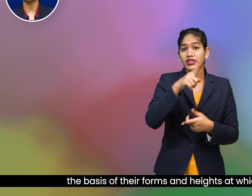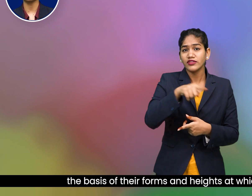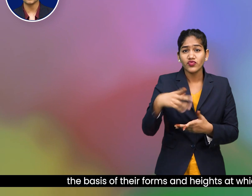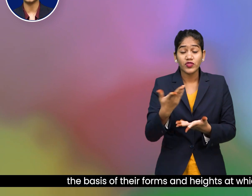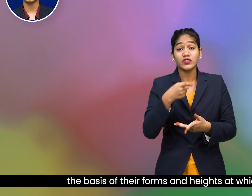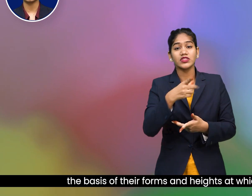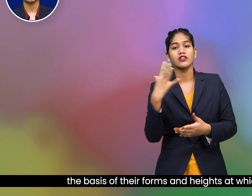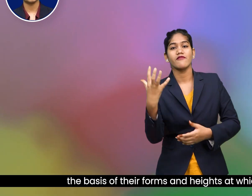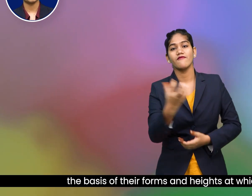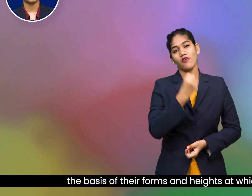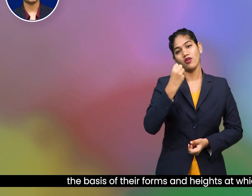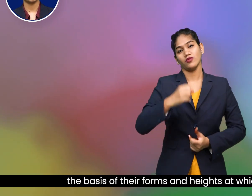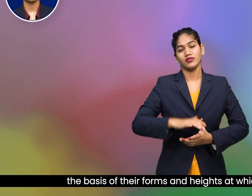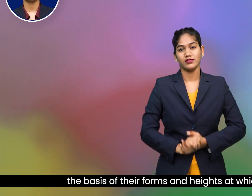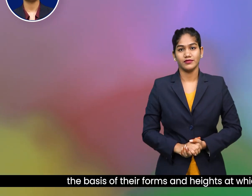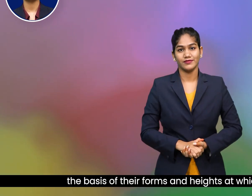they are found.